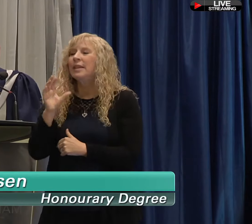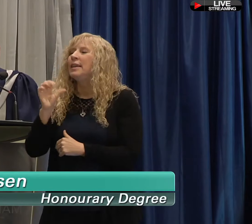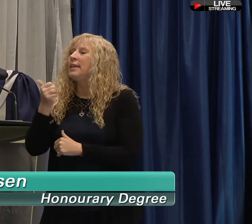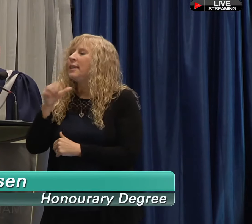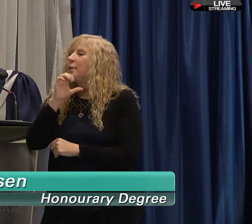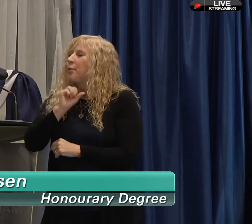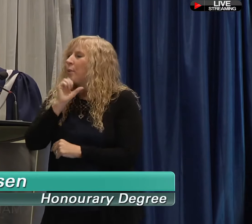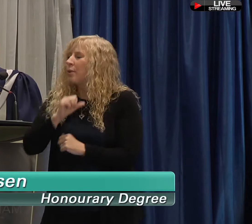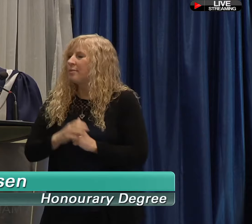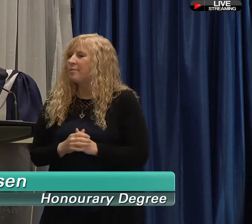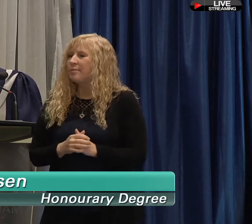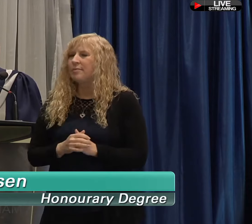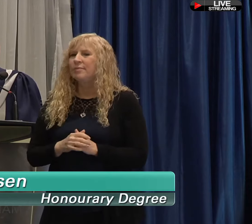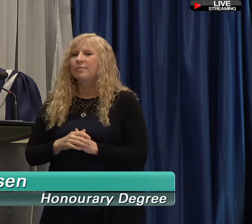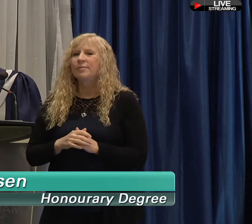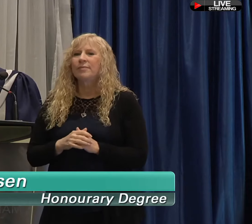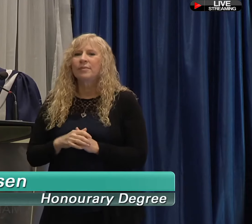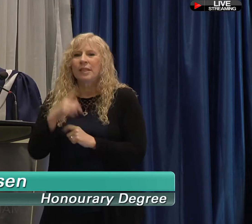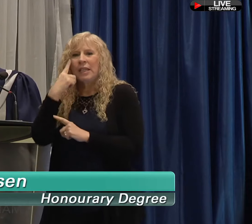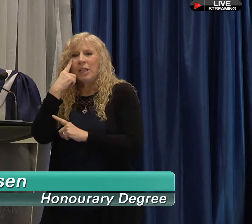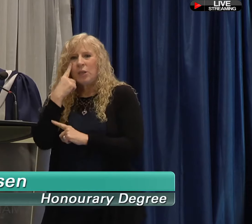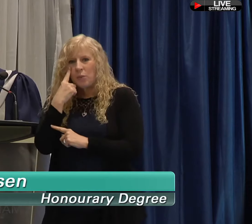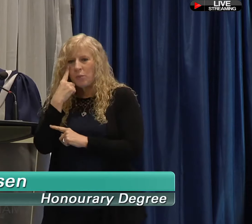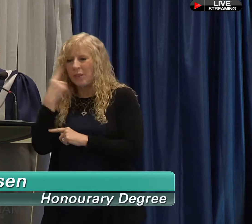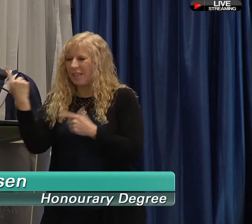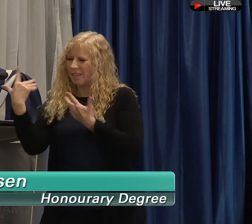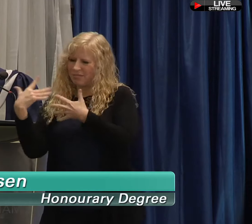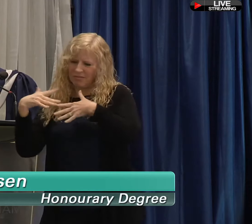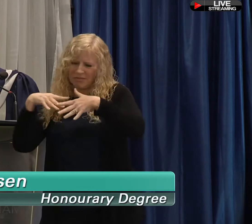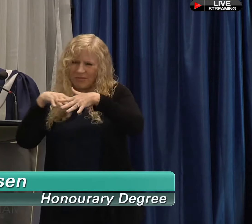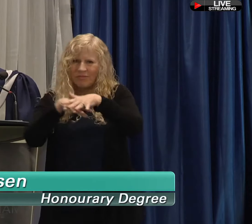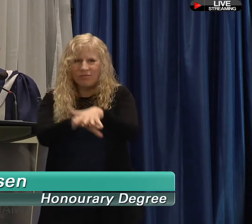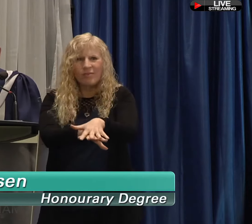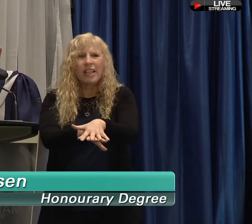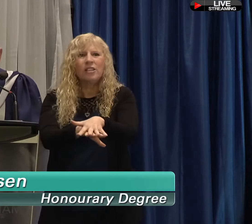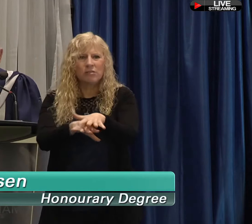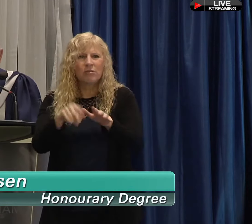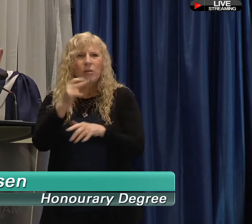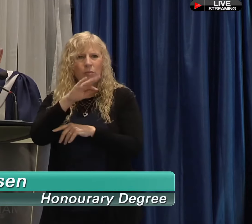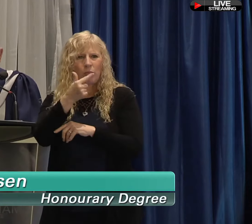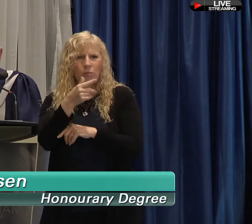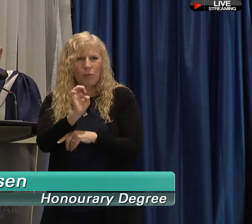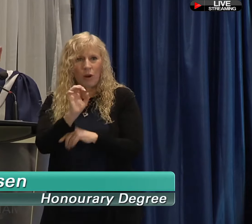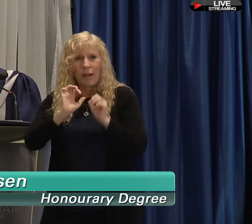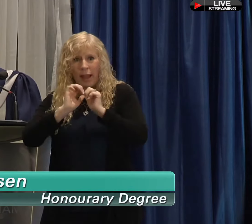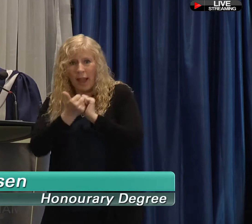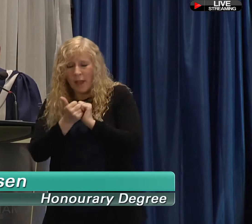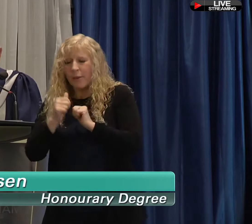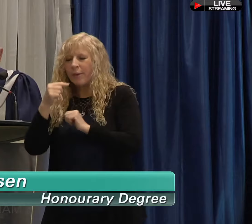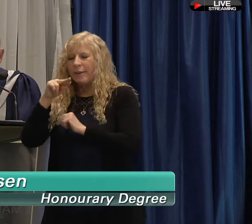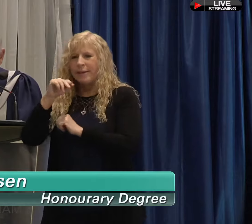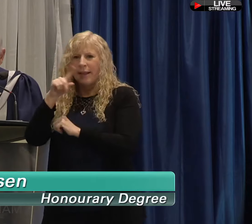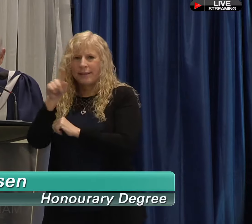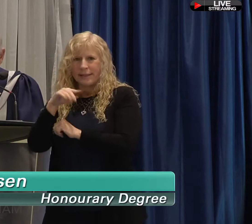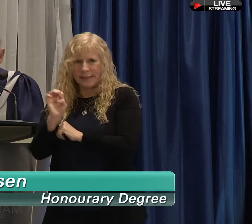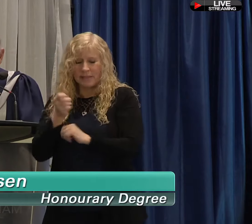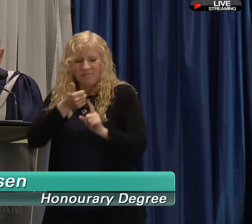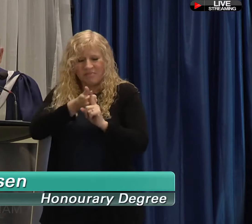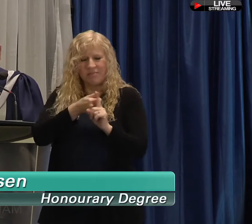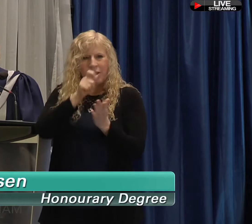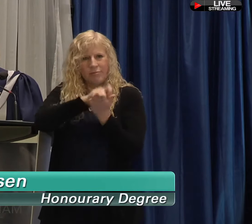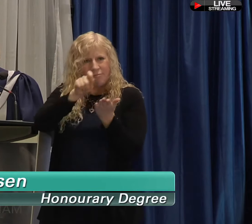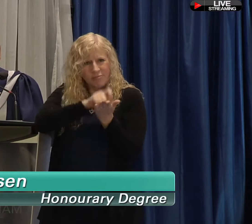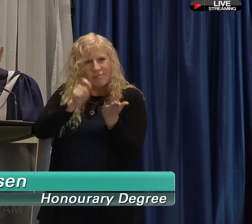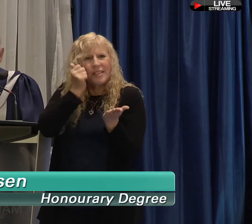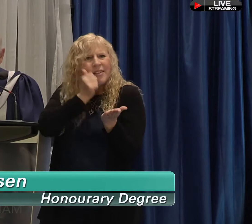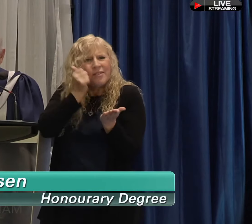old, he witnessed the invasion of Prague by the Nazis and kept a daily diary